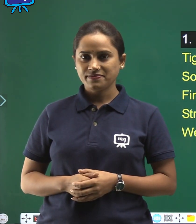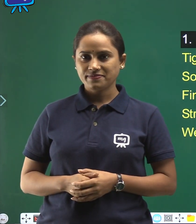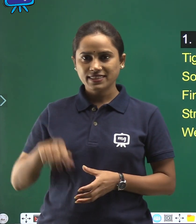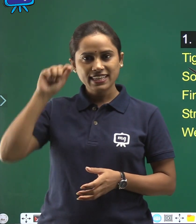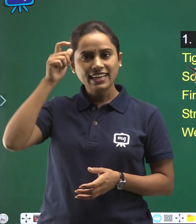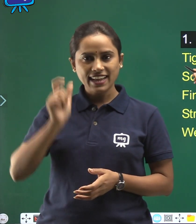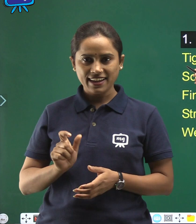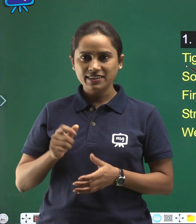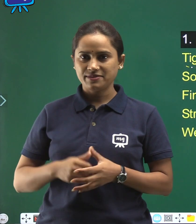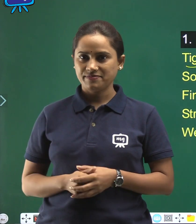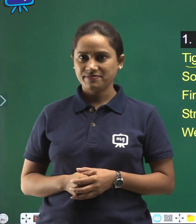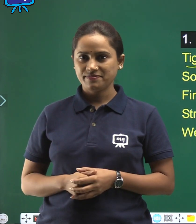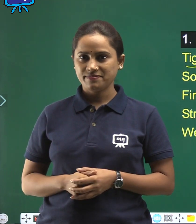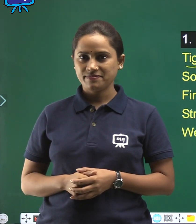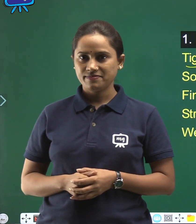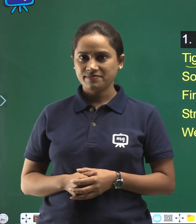Tiger